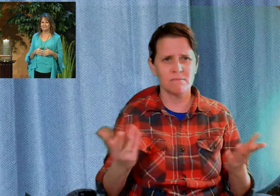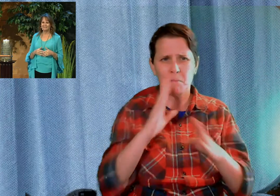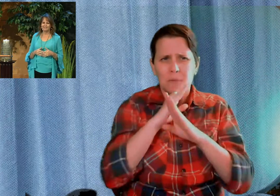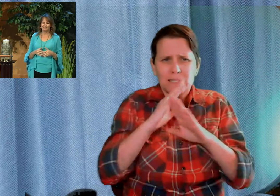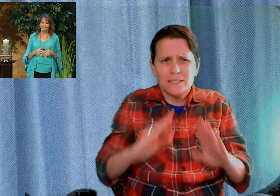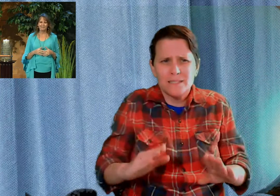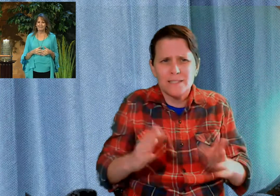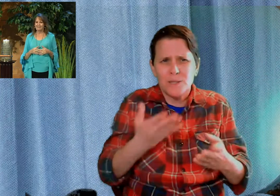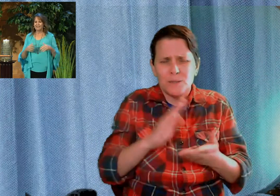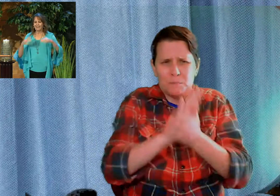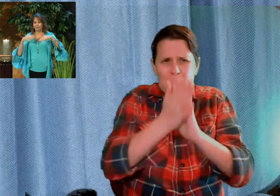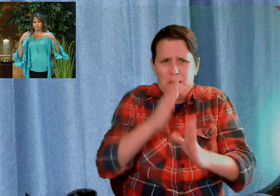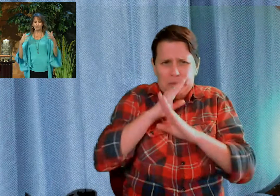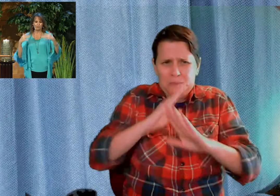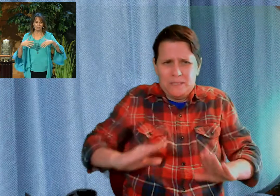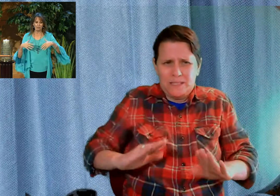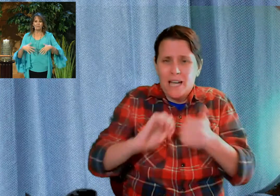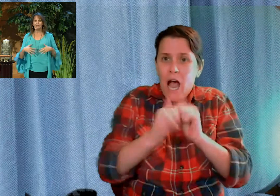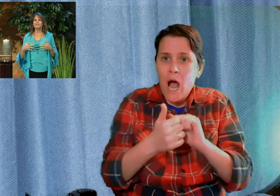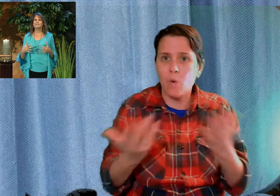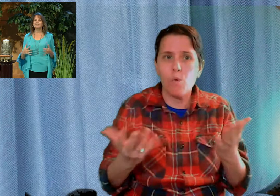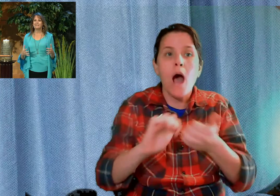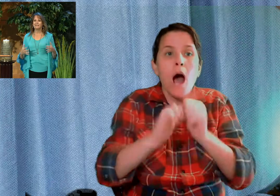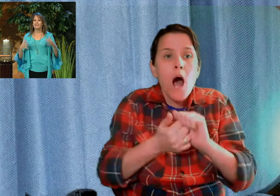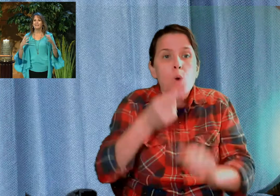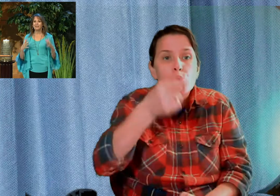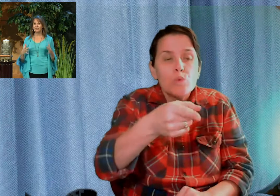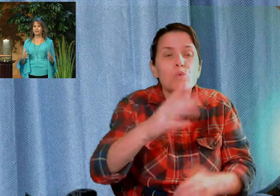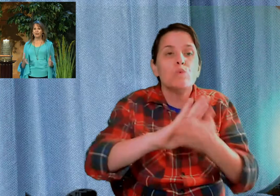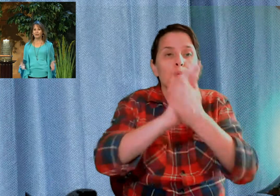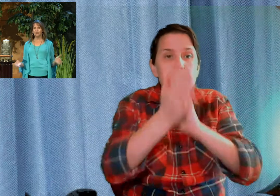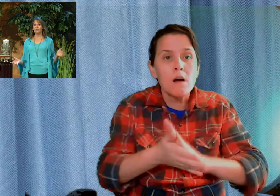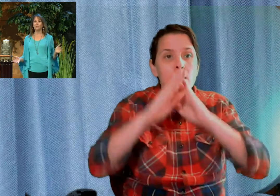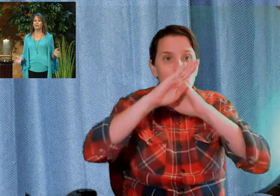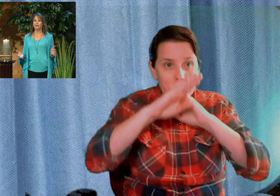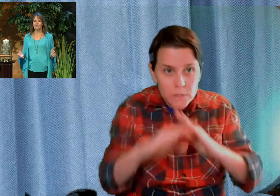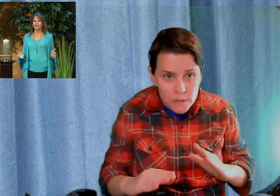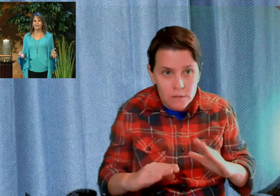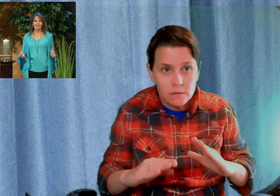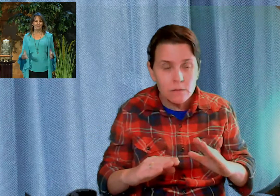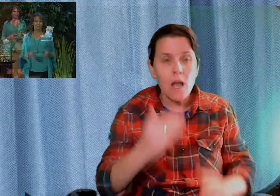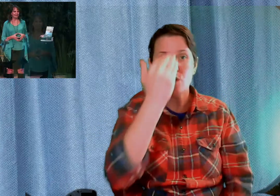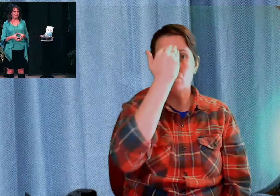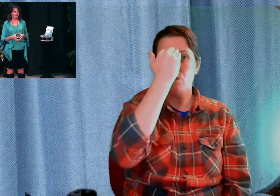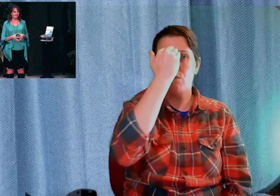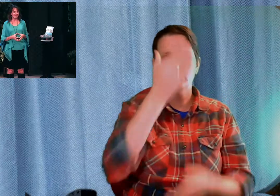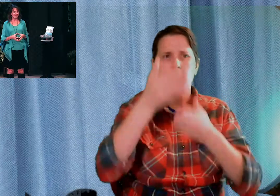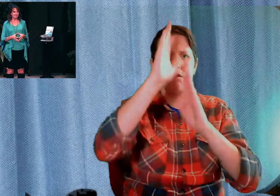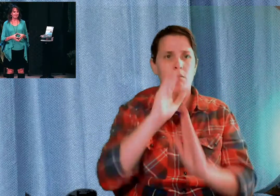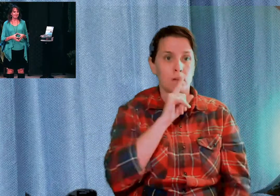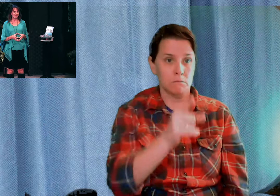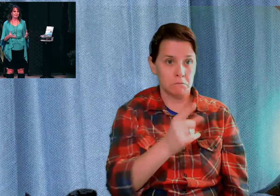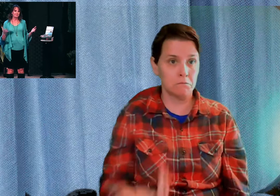still? How do you be still and know that God is?